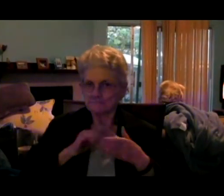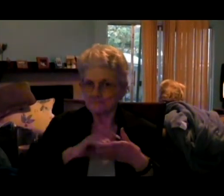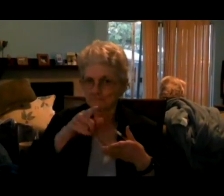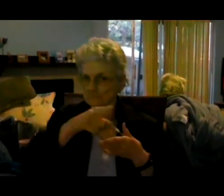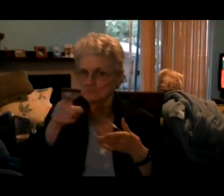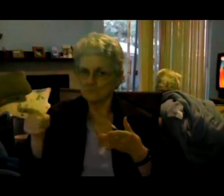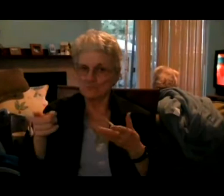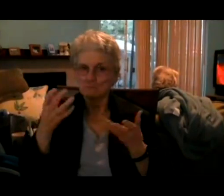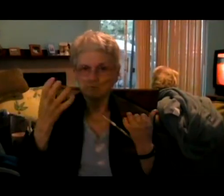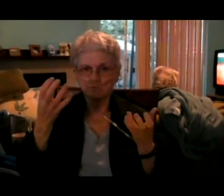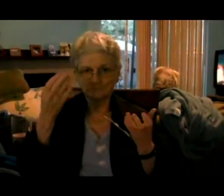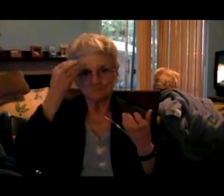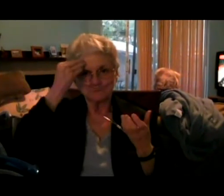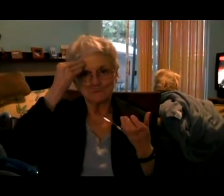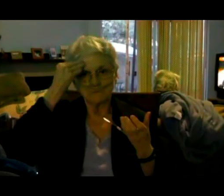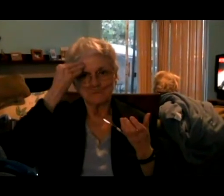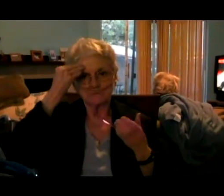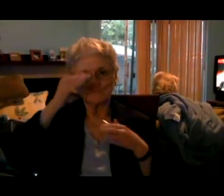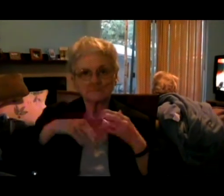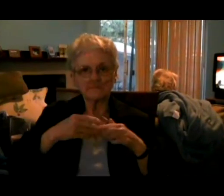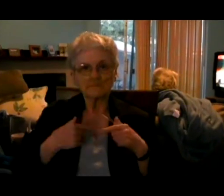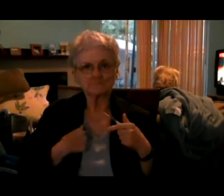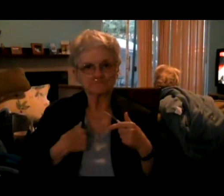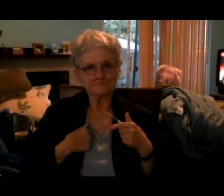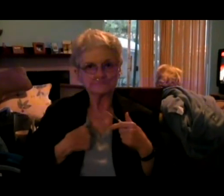and I'm going to tell you about my life.